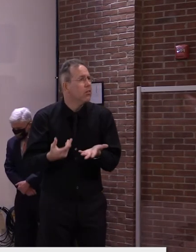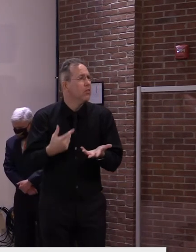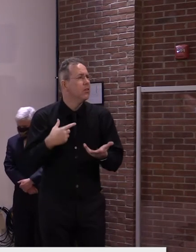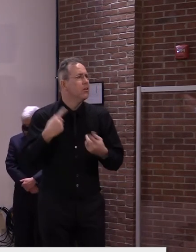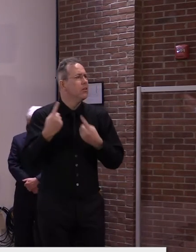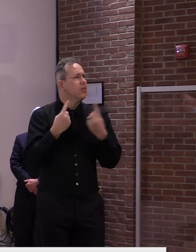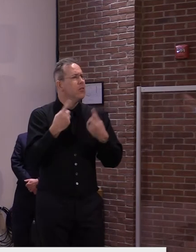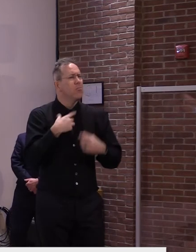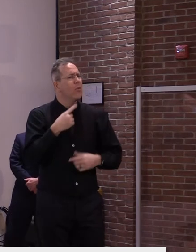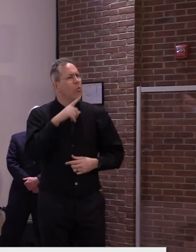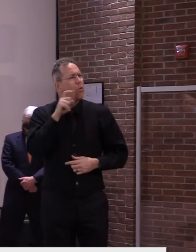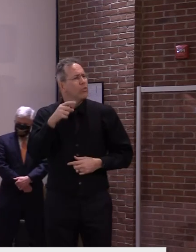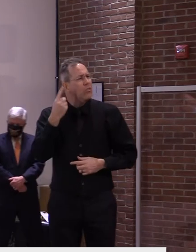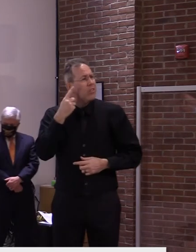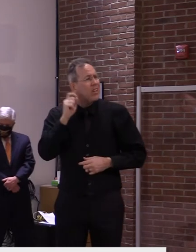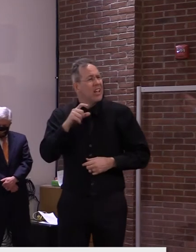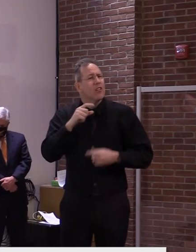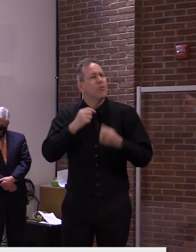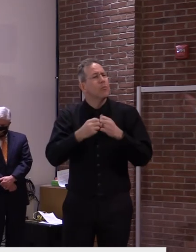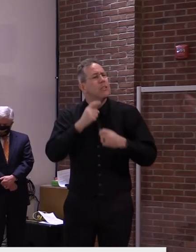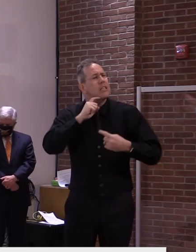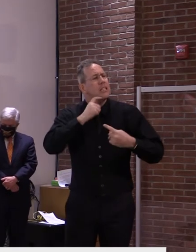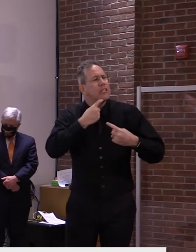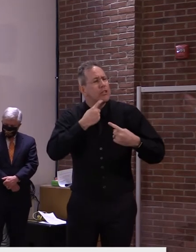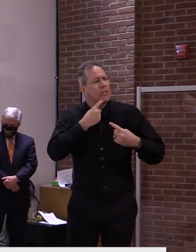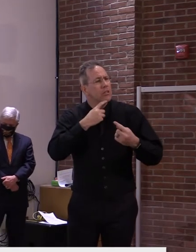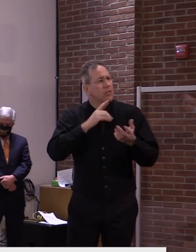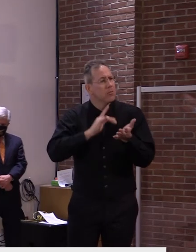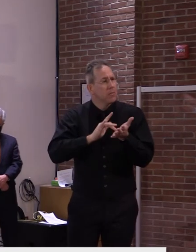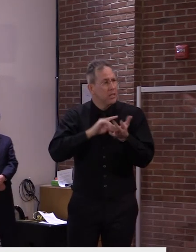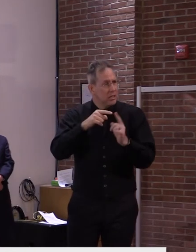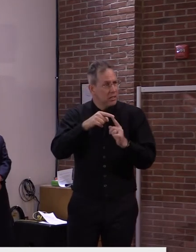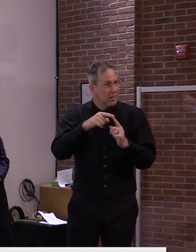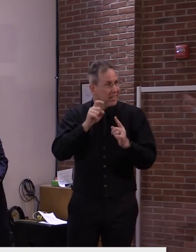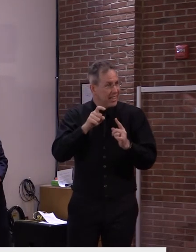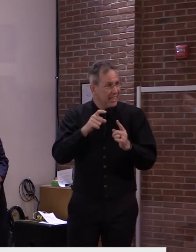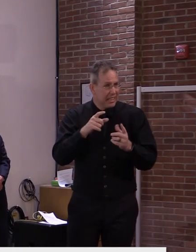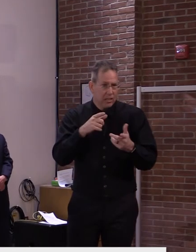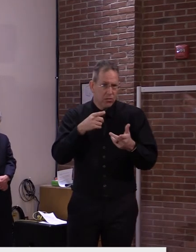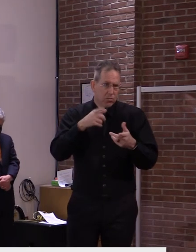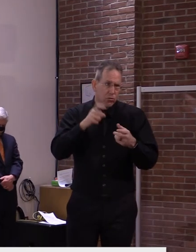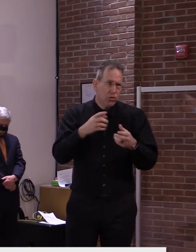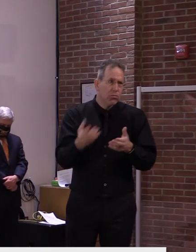serious medical needs like this, where COVID would really impact that outcome,